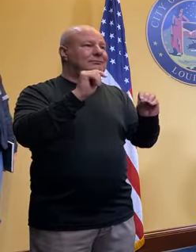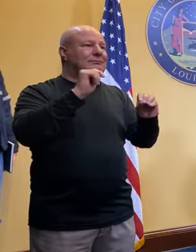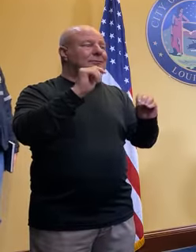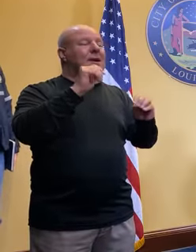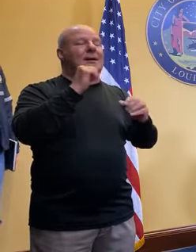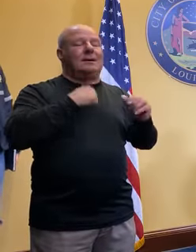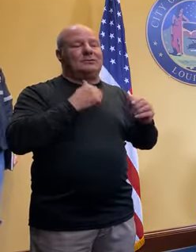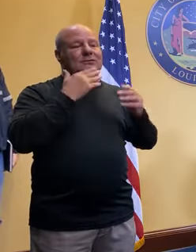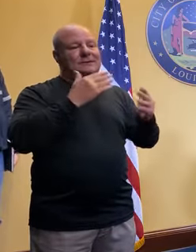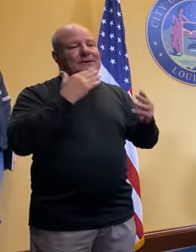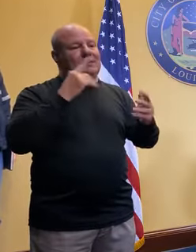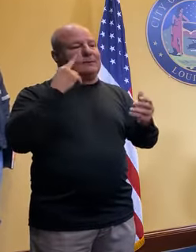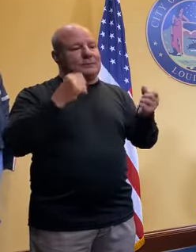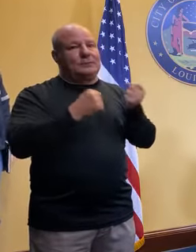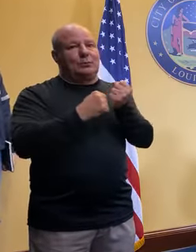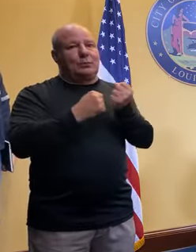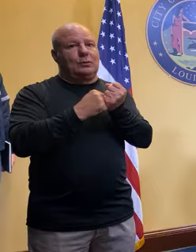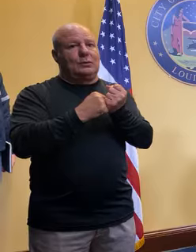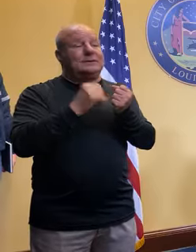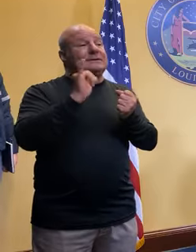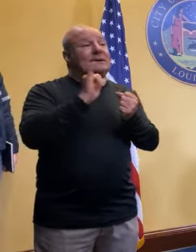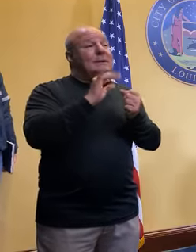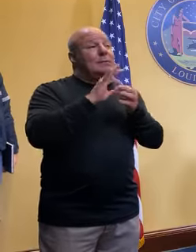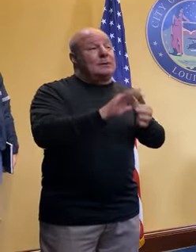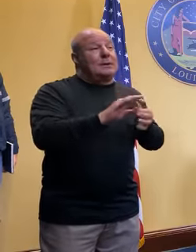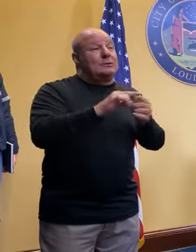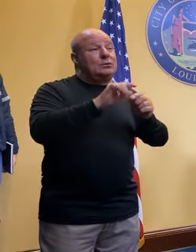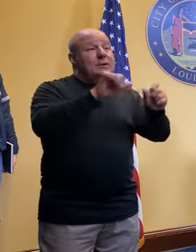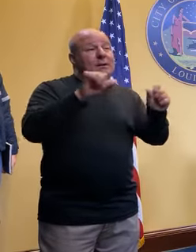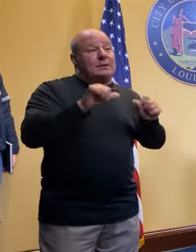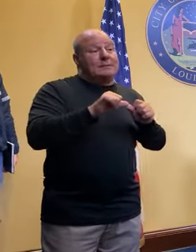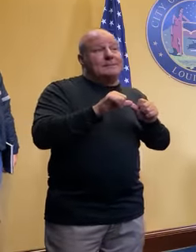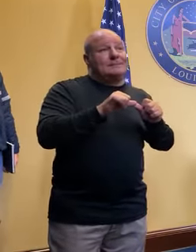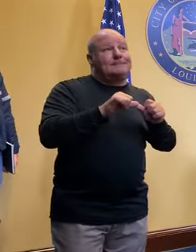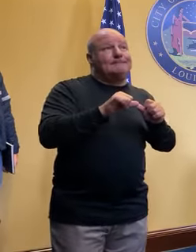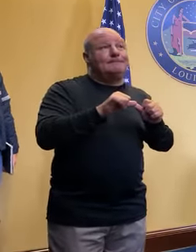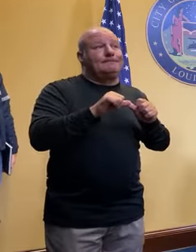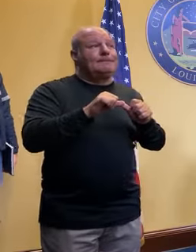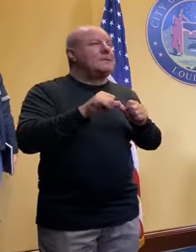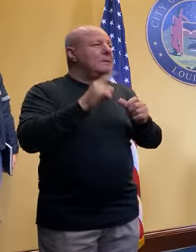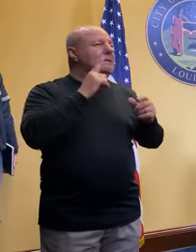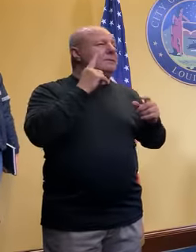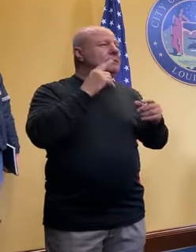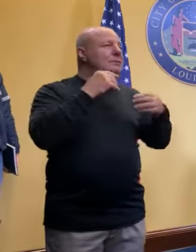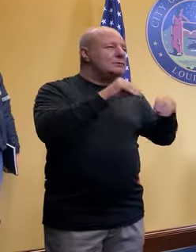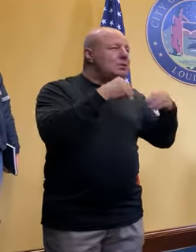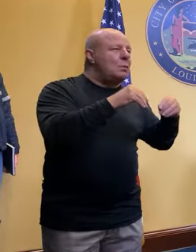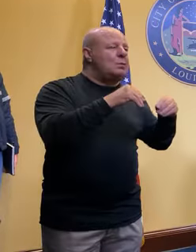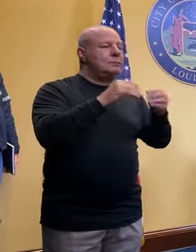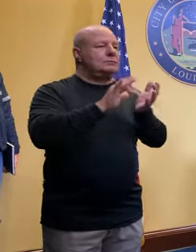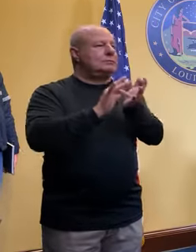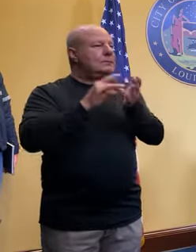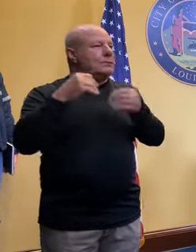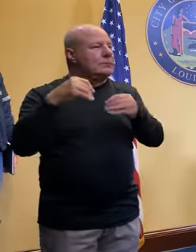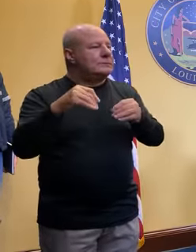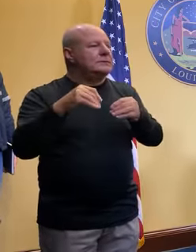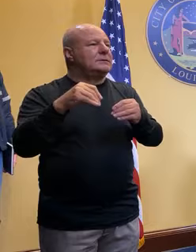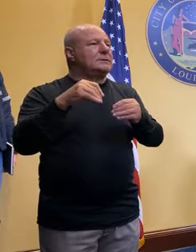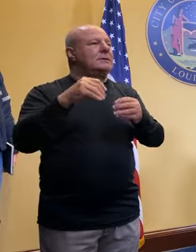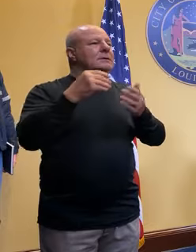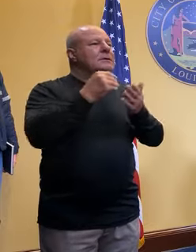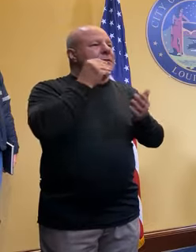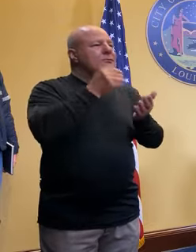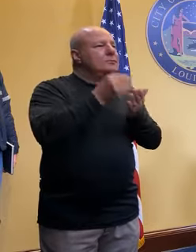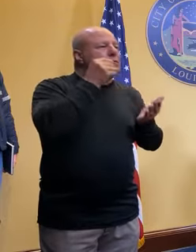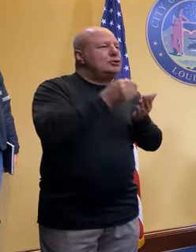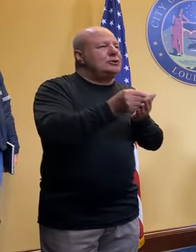the support. Even as it relates to areas that, retail areas, pharmacies, shopping centers